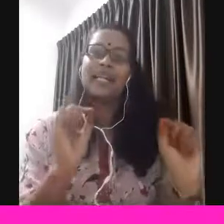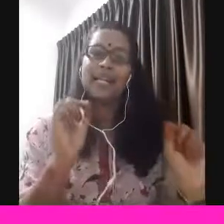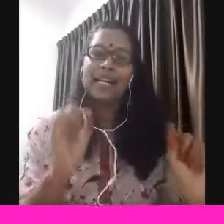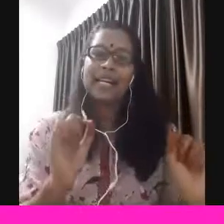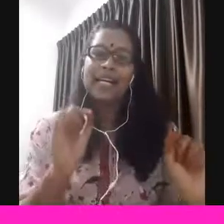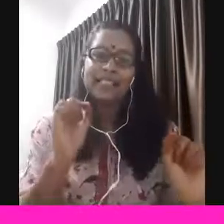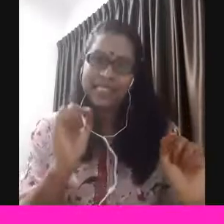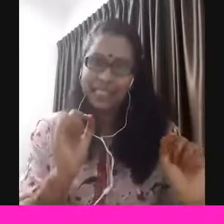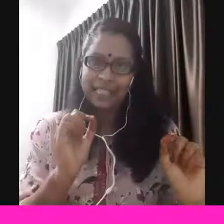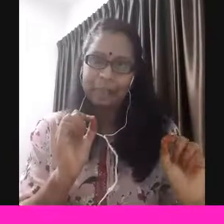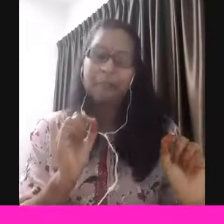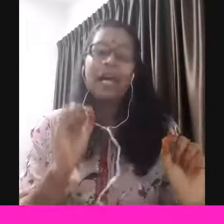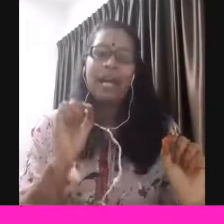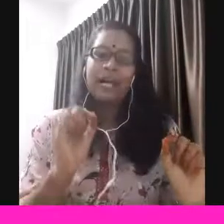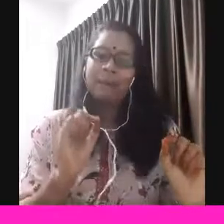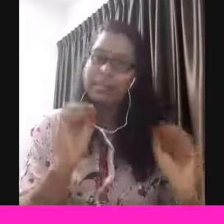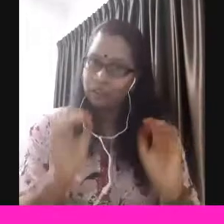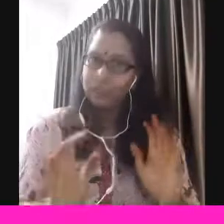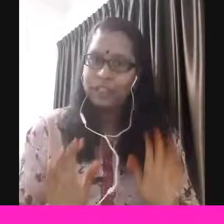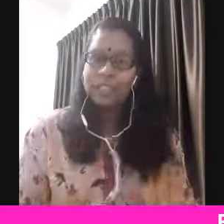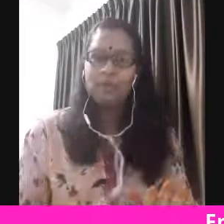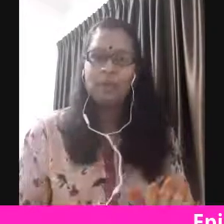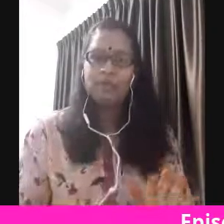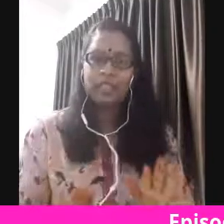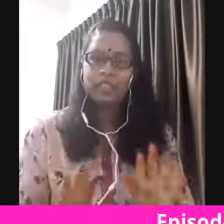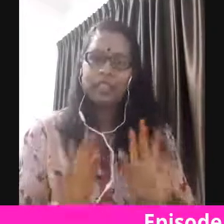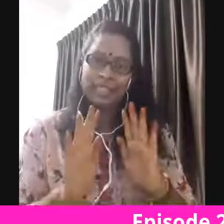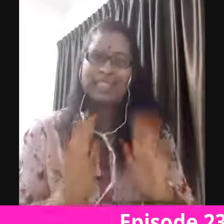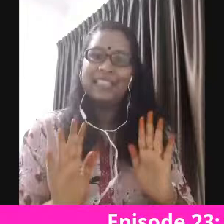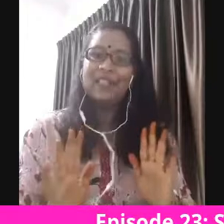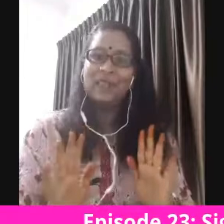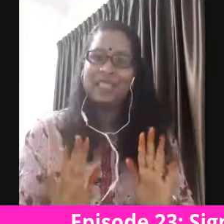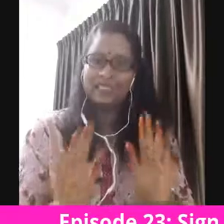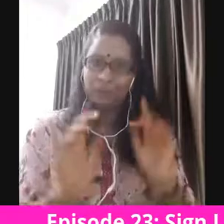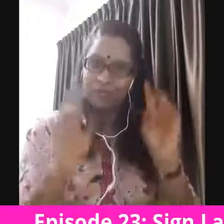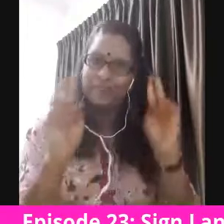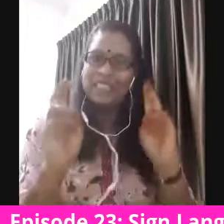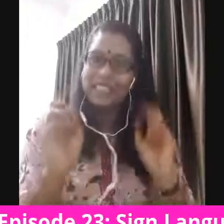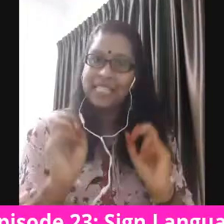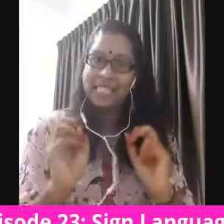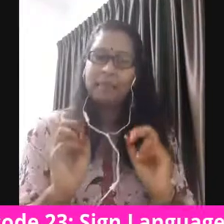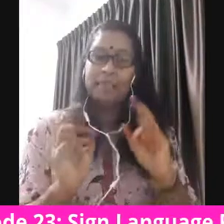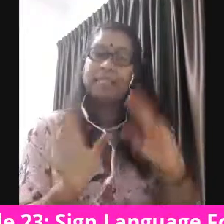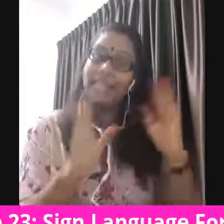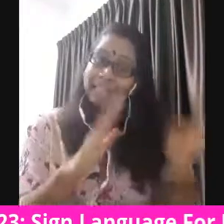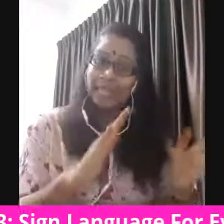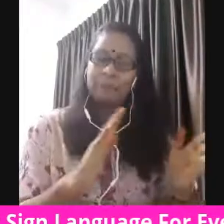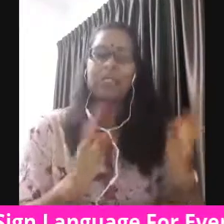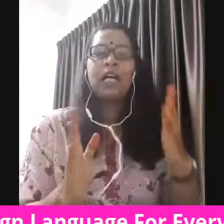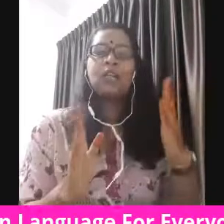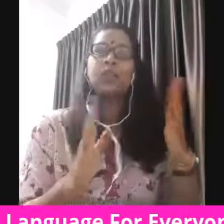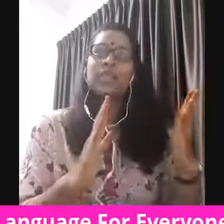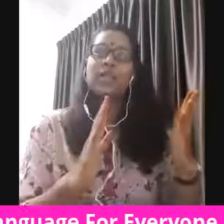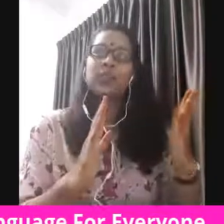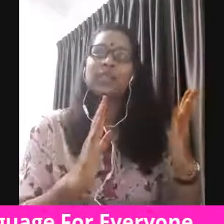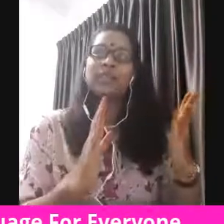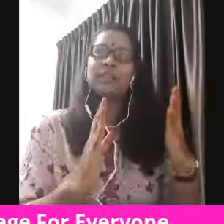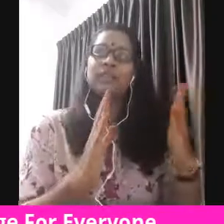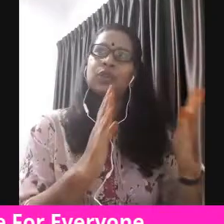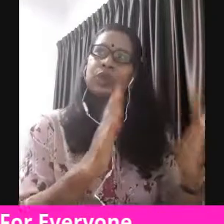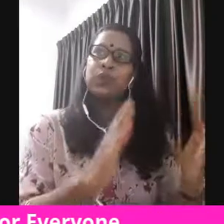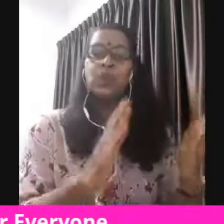mengajar kanak-kanak cacat. But for this moment, we didn't use that word cacat. But that Yes. time,